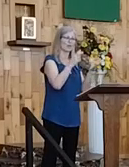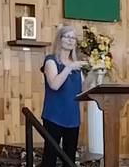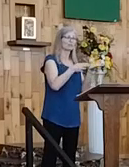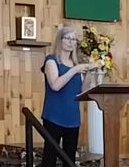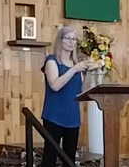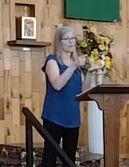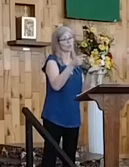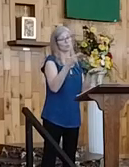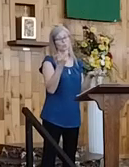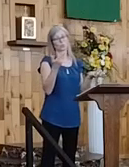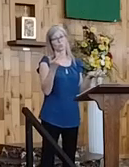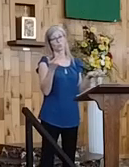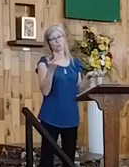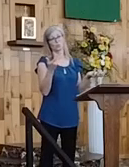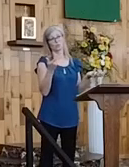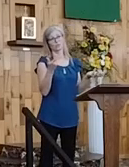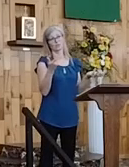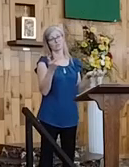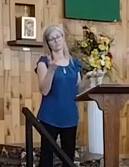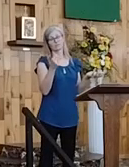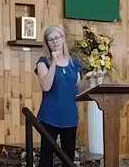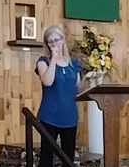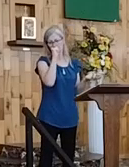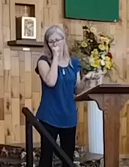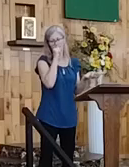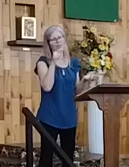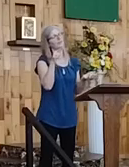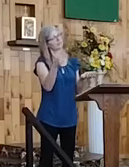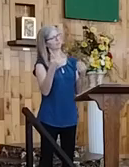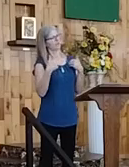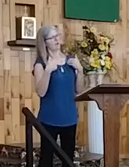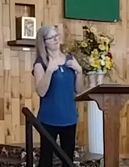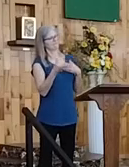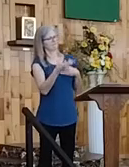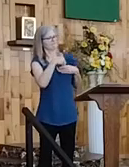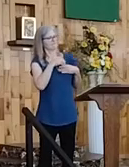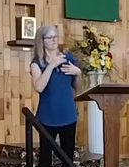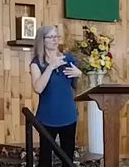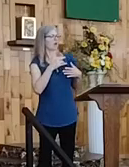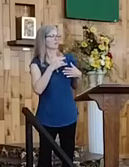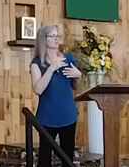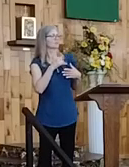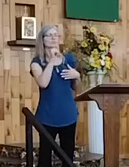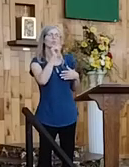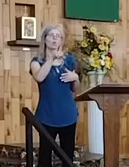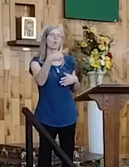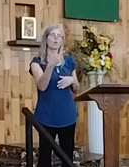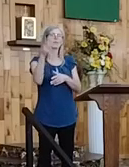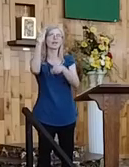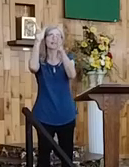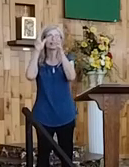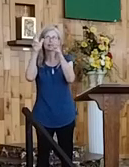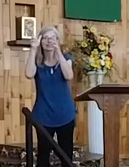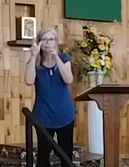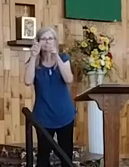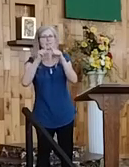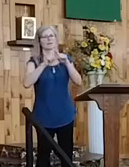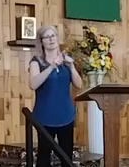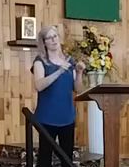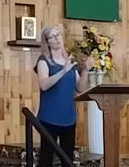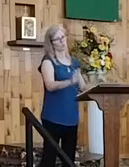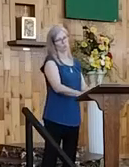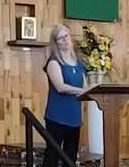or not even pretend, do the word of truth that you hold dear, but don't just listen to it, do it.